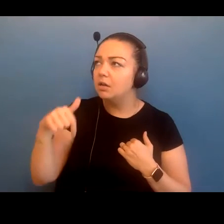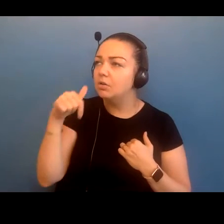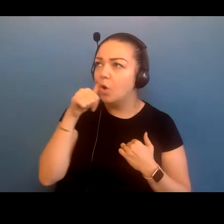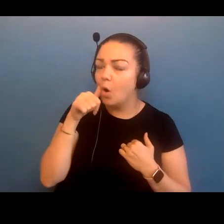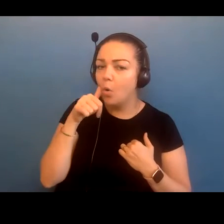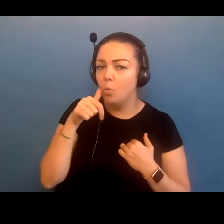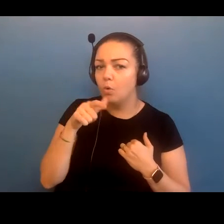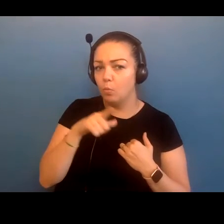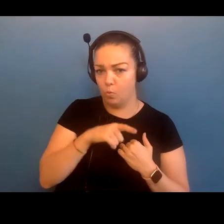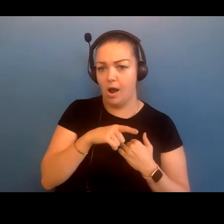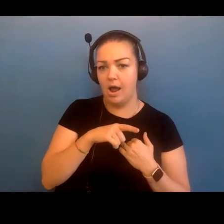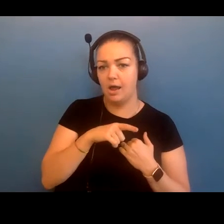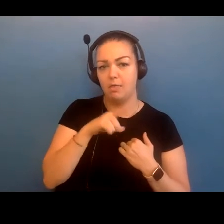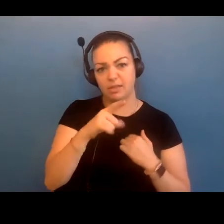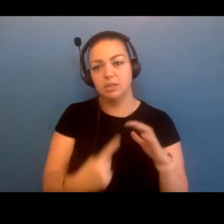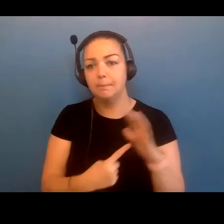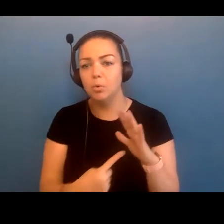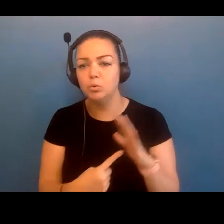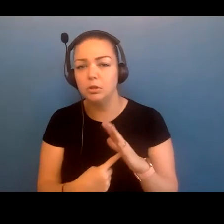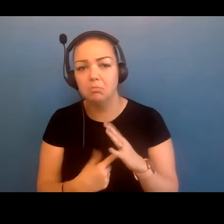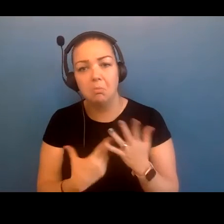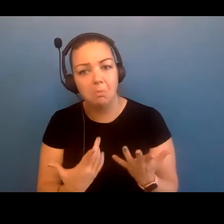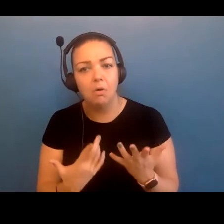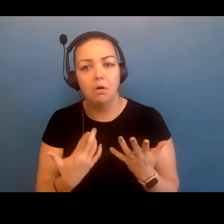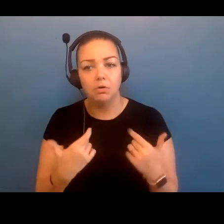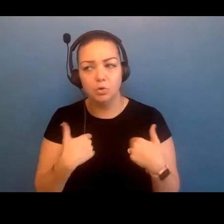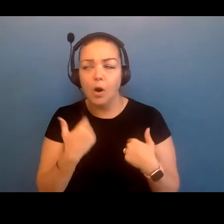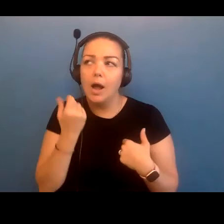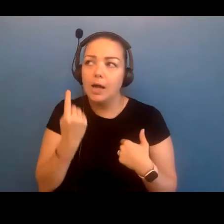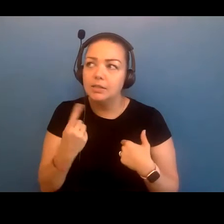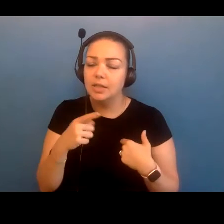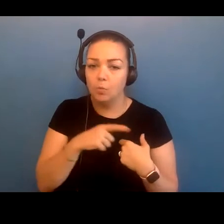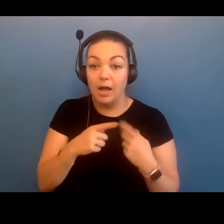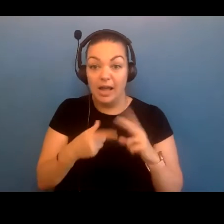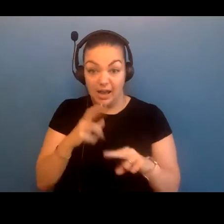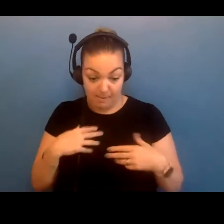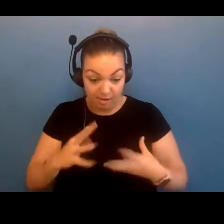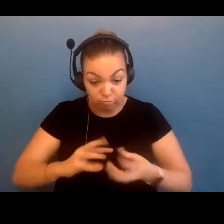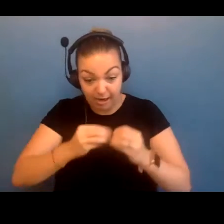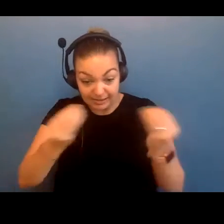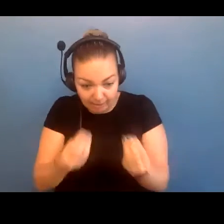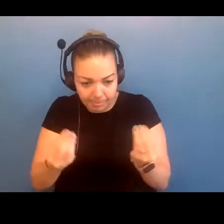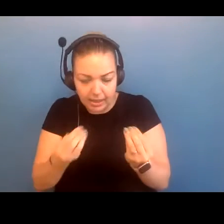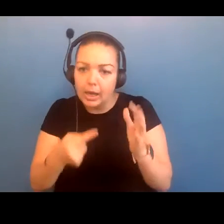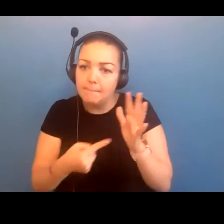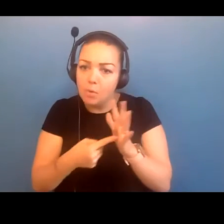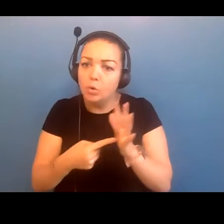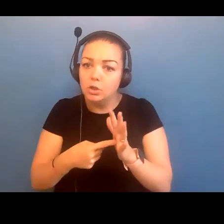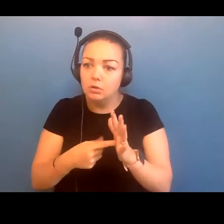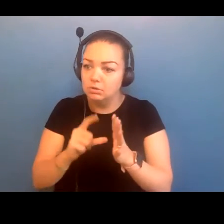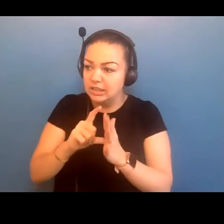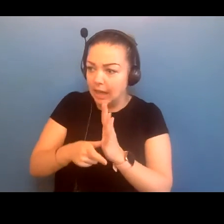is important? Do they understand the rationale? Do they appreciate the wider benefits? Do they realize that it can support them